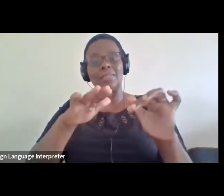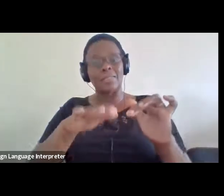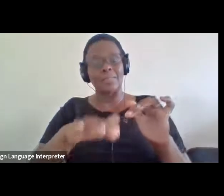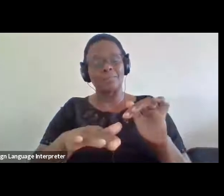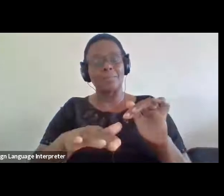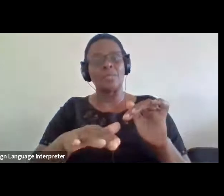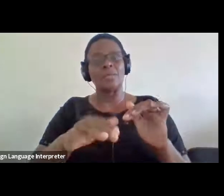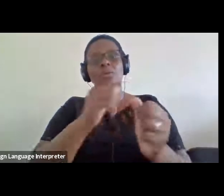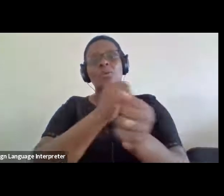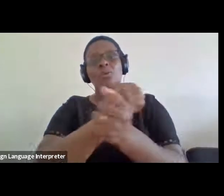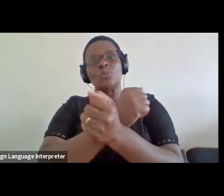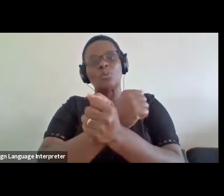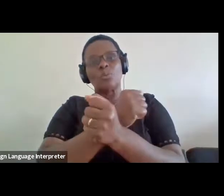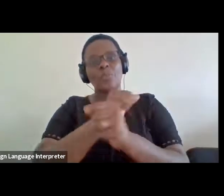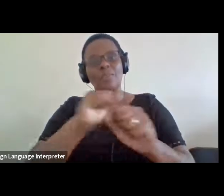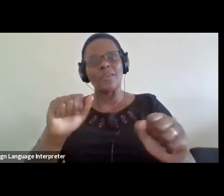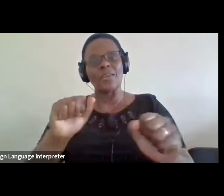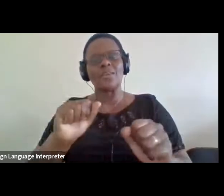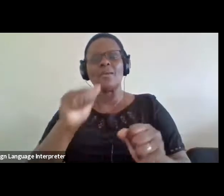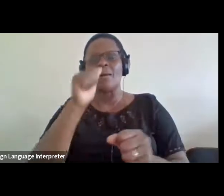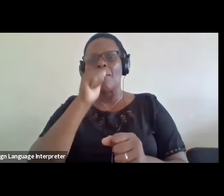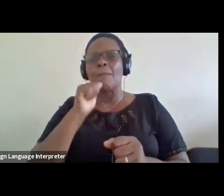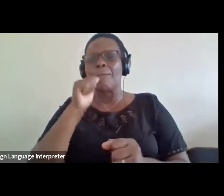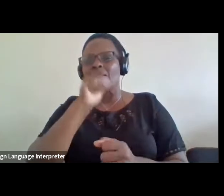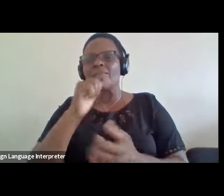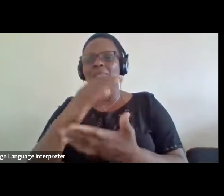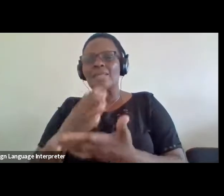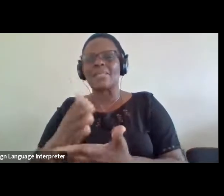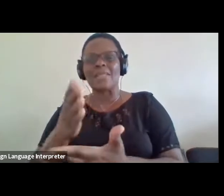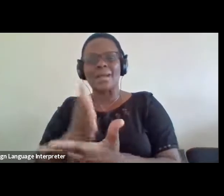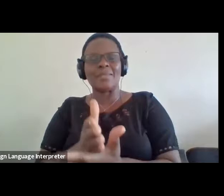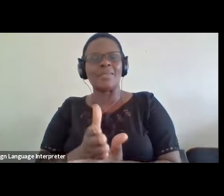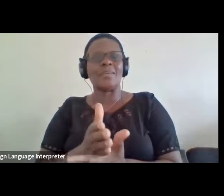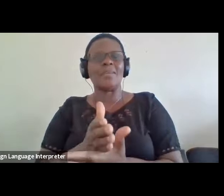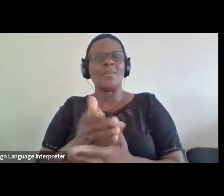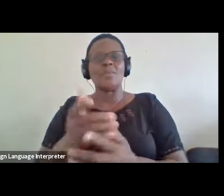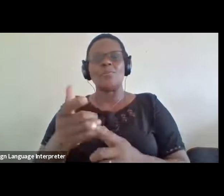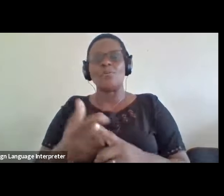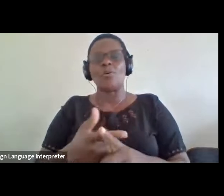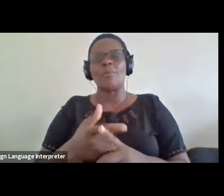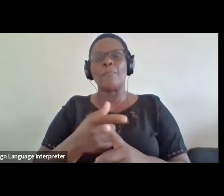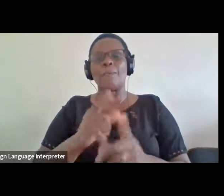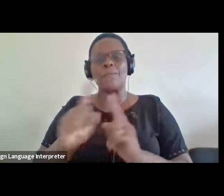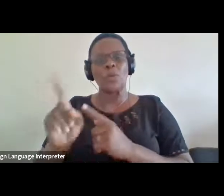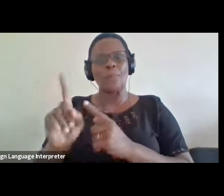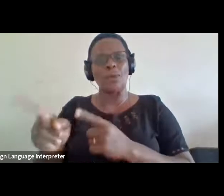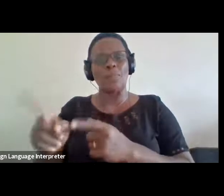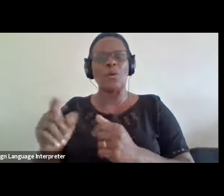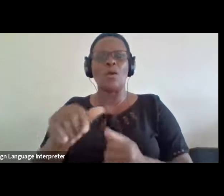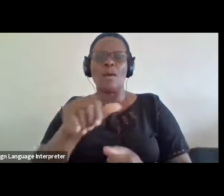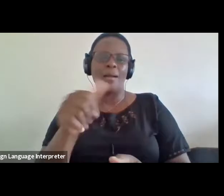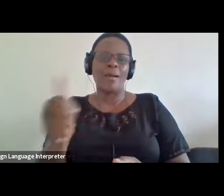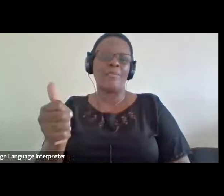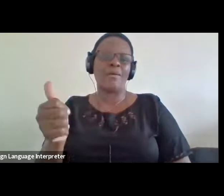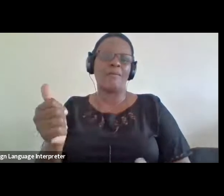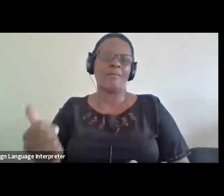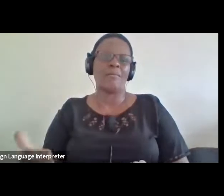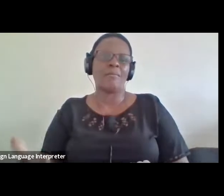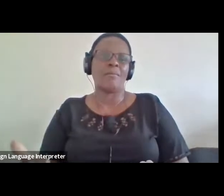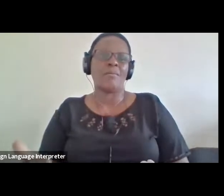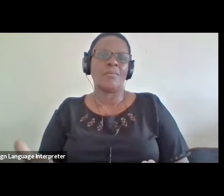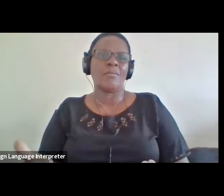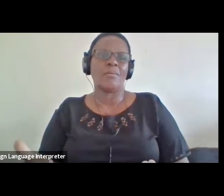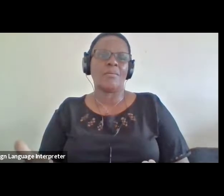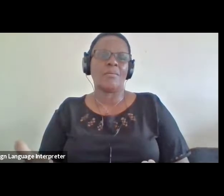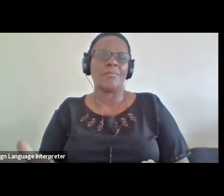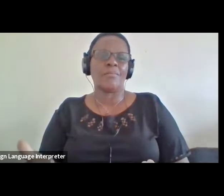actors, including private sectors, from hacking back for their own purposes, or those of other non-state actors.